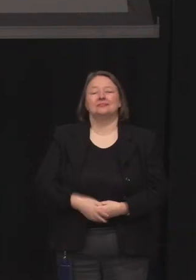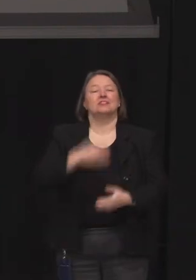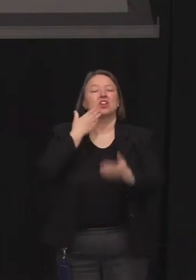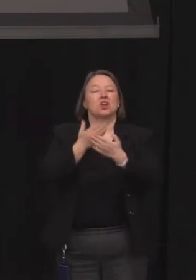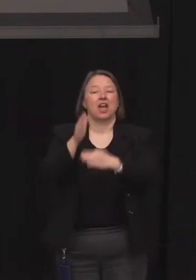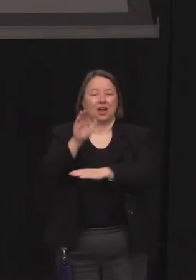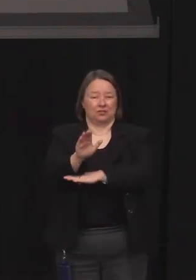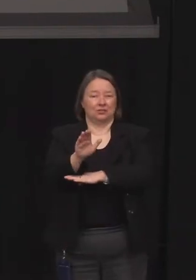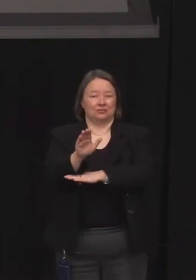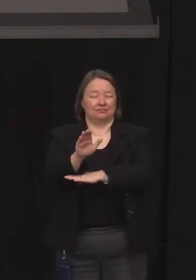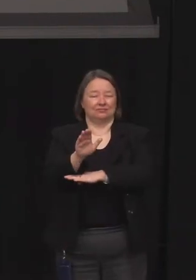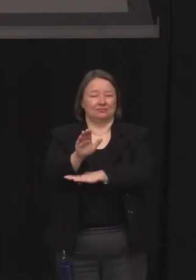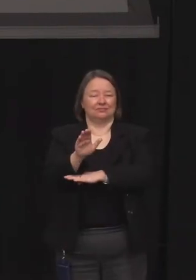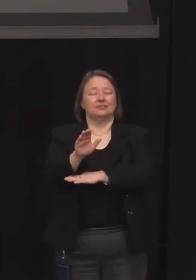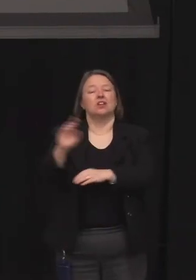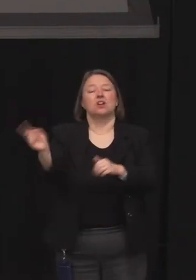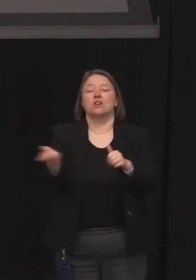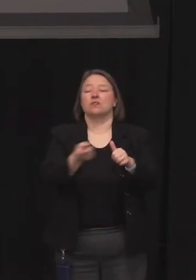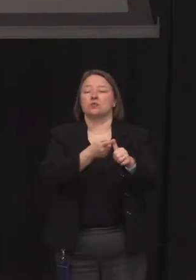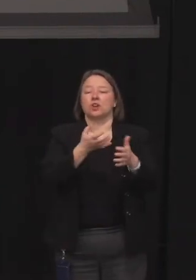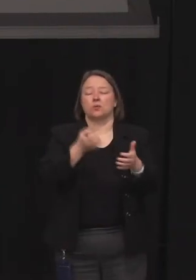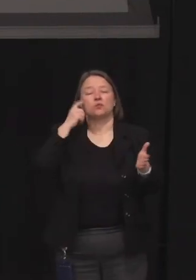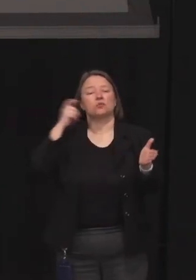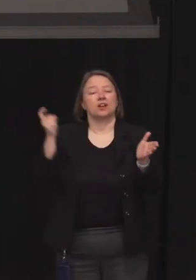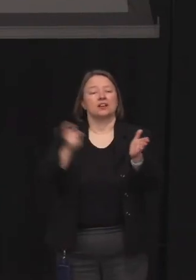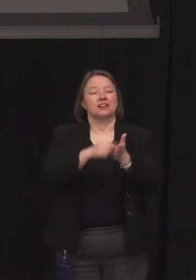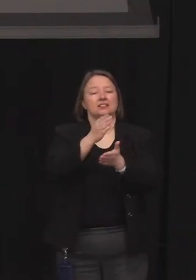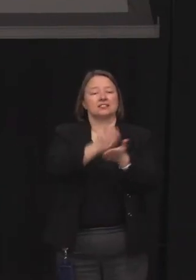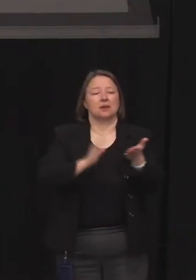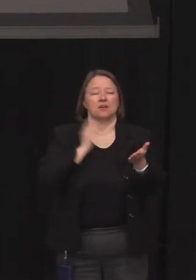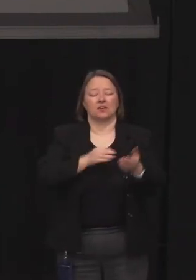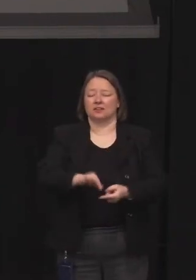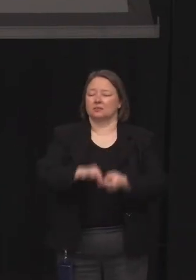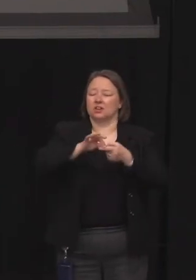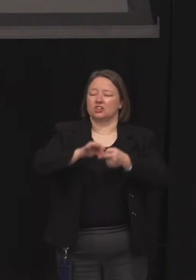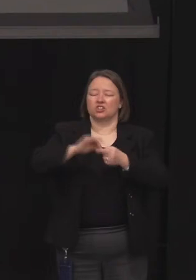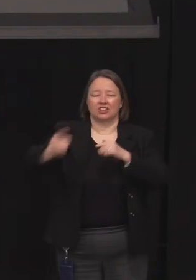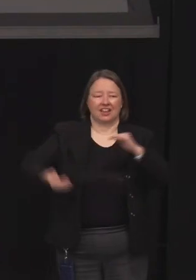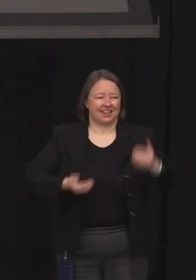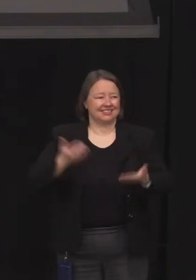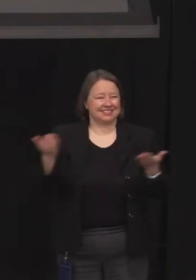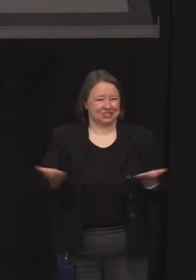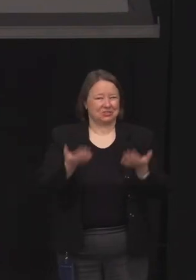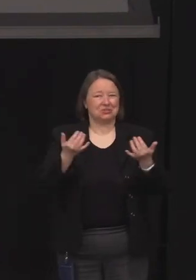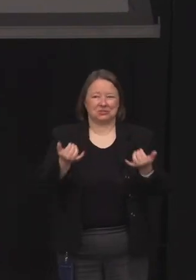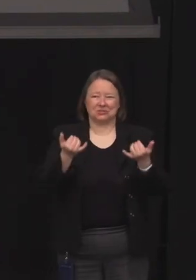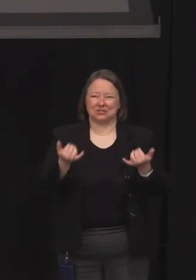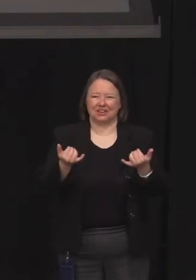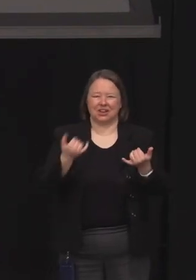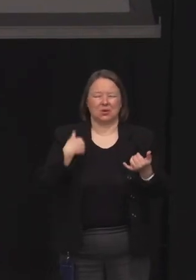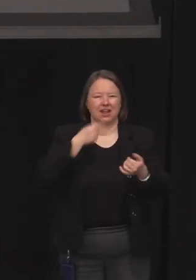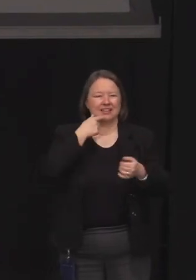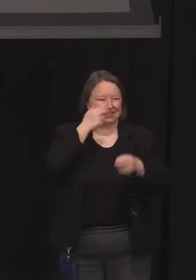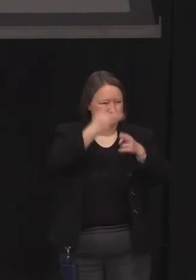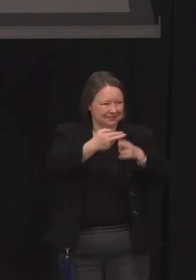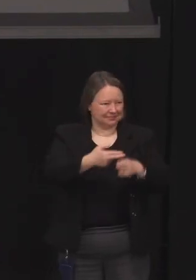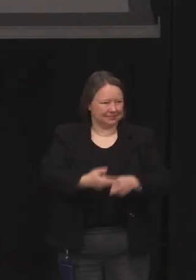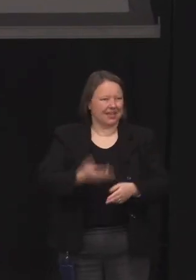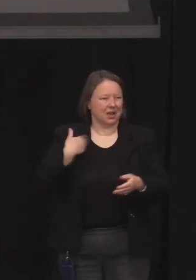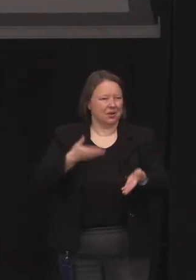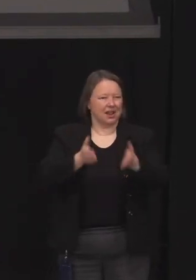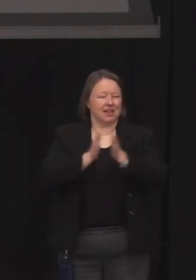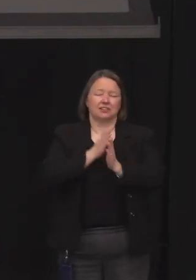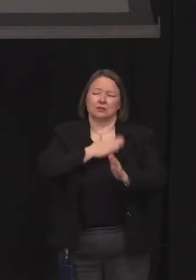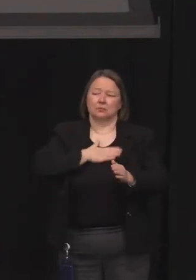Good afternoon. I'd like to first recognize some of our distinguished guests here today. And when I call your name, I'd ask you that you